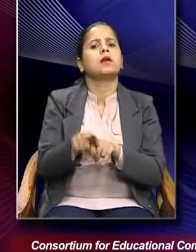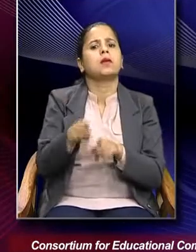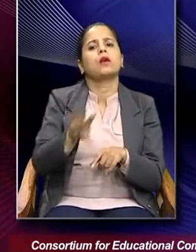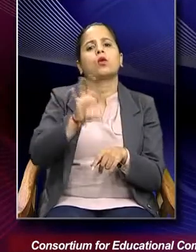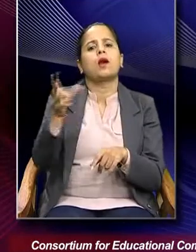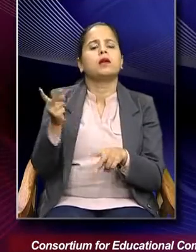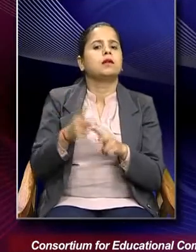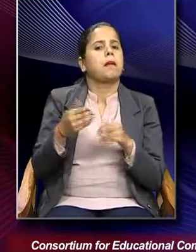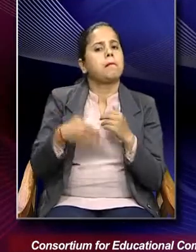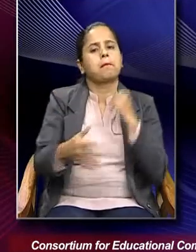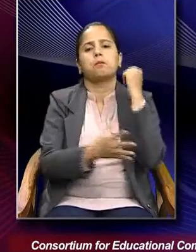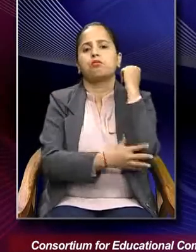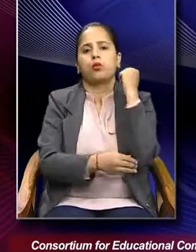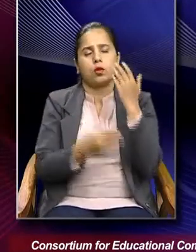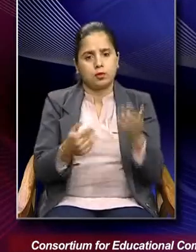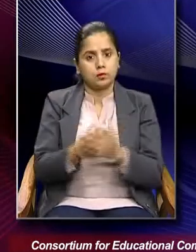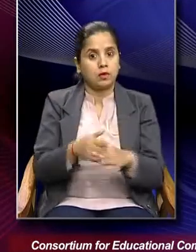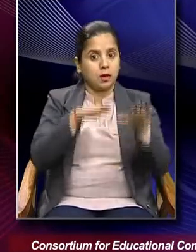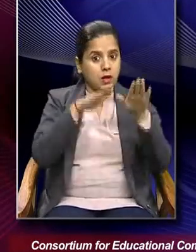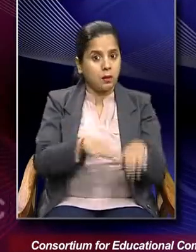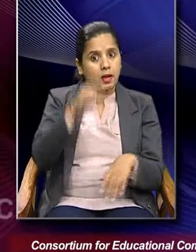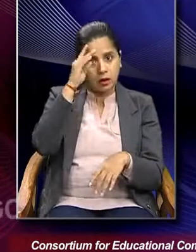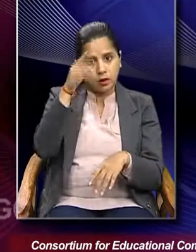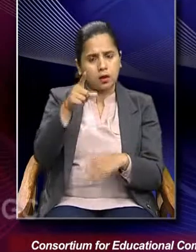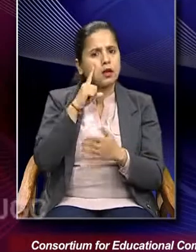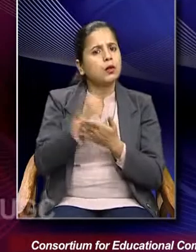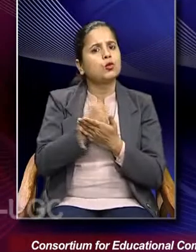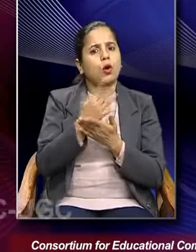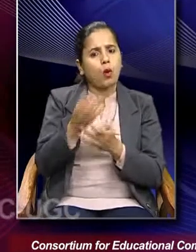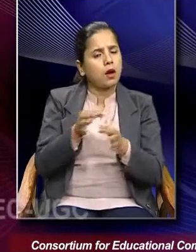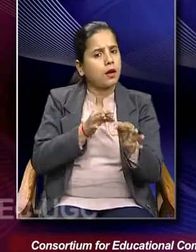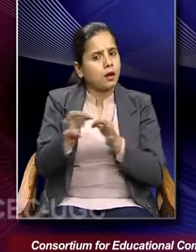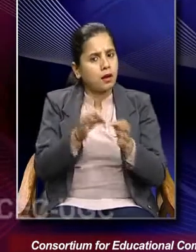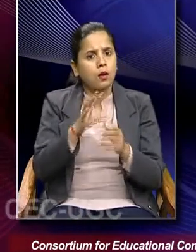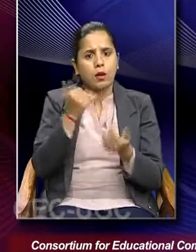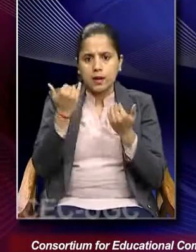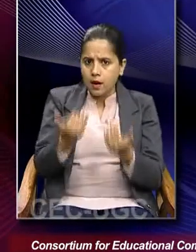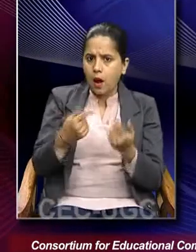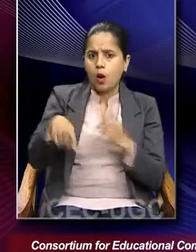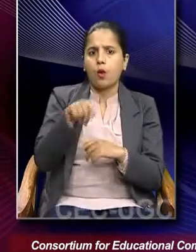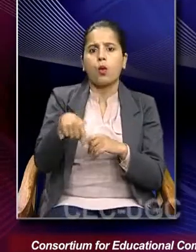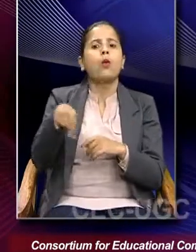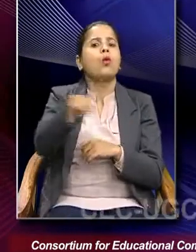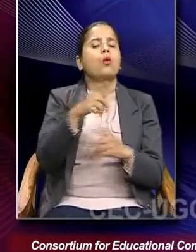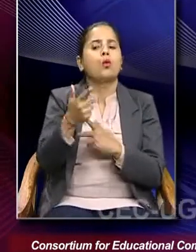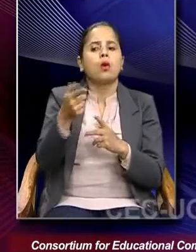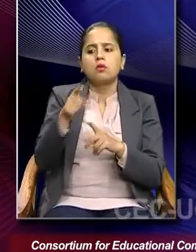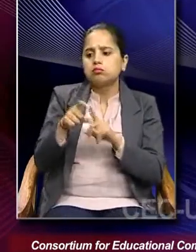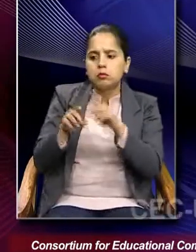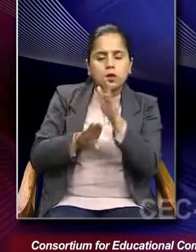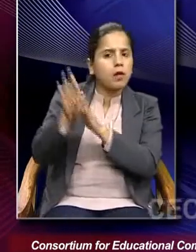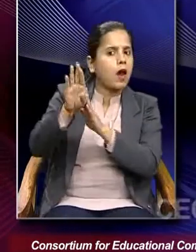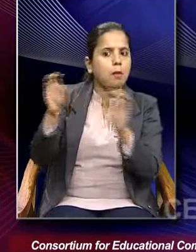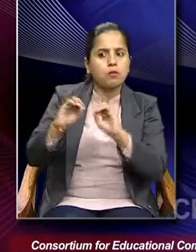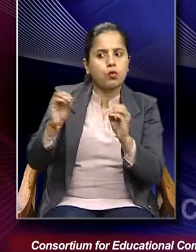still poor. Dependency theory attempts to explain the present underdeveloped state of many nations in the